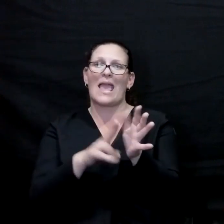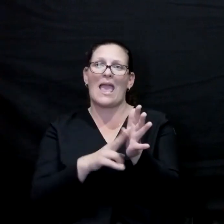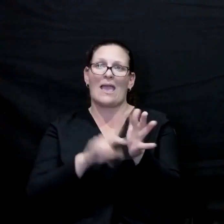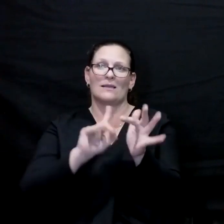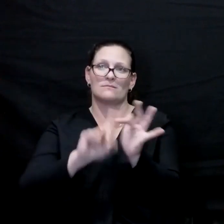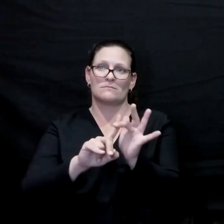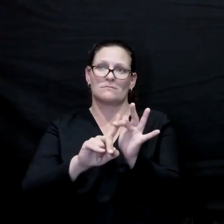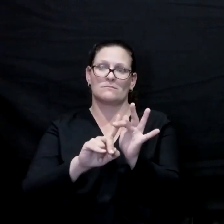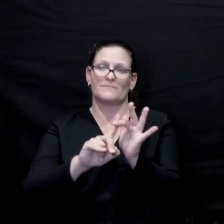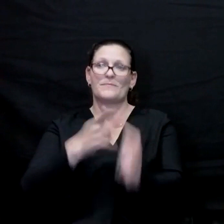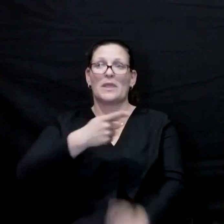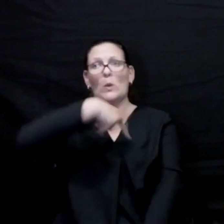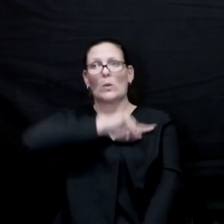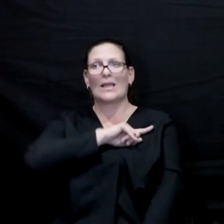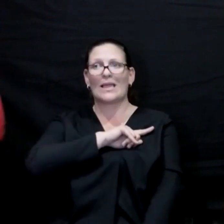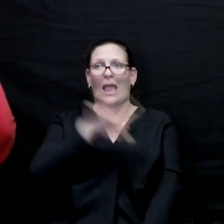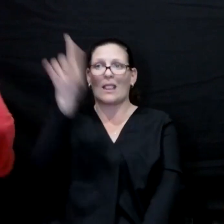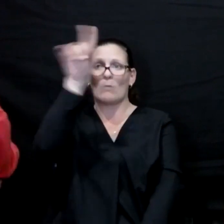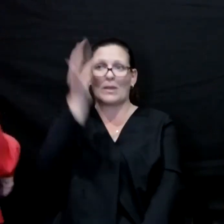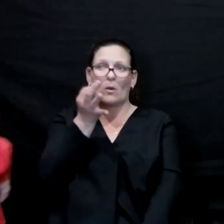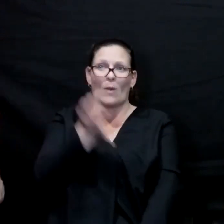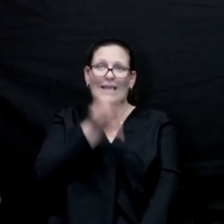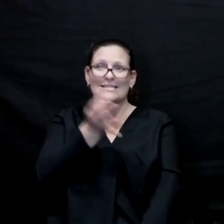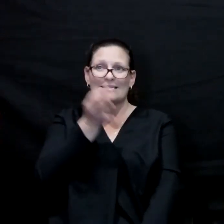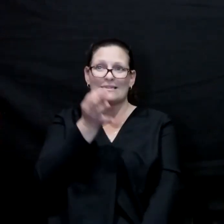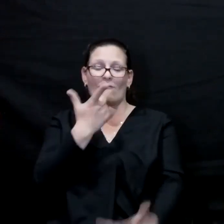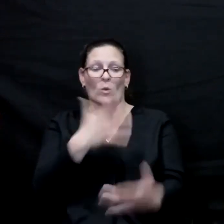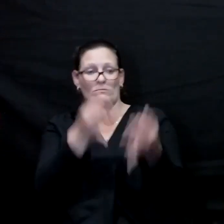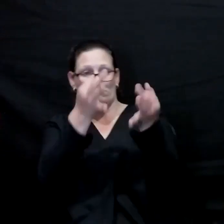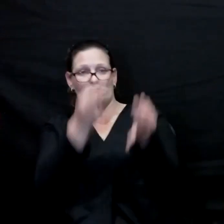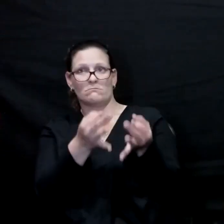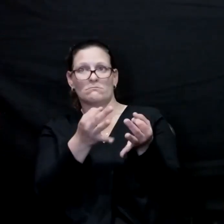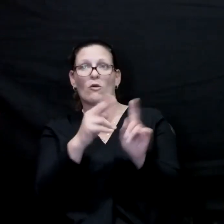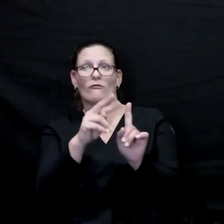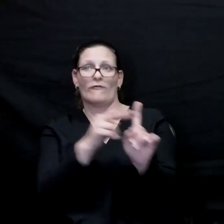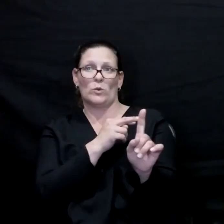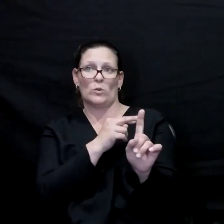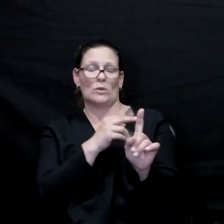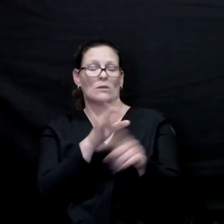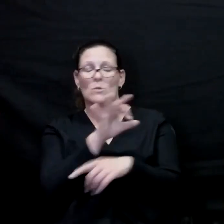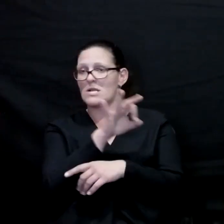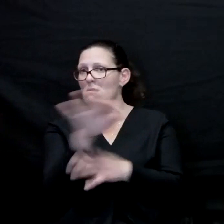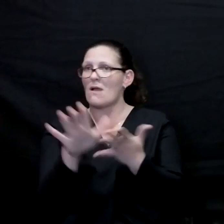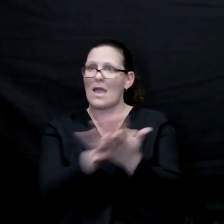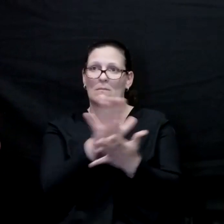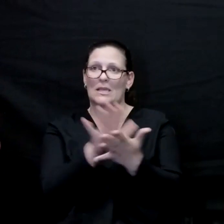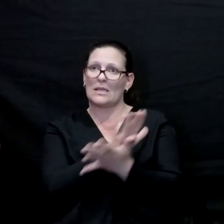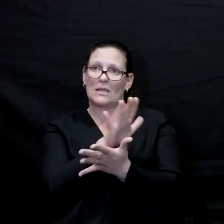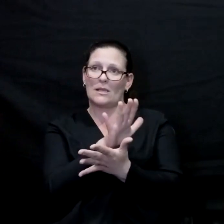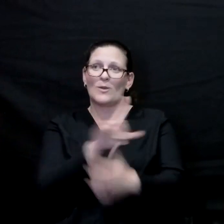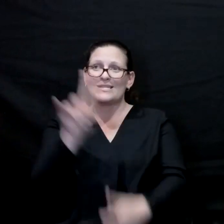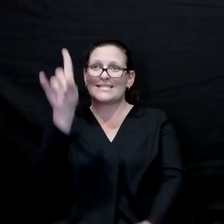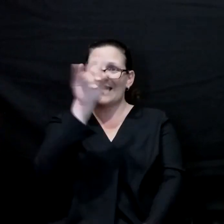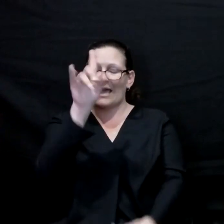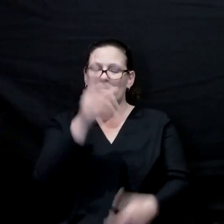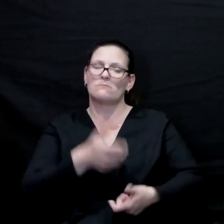on a decision for a review that we are not happy with, and today has been really helpful to better understand